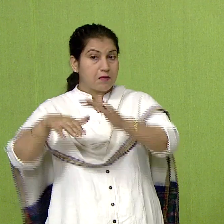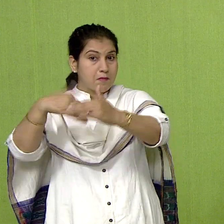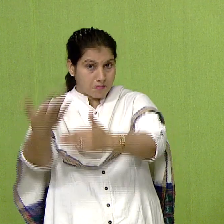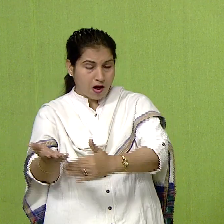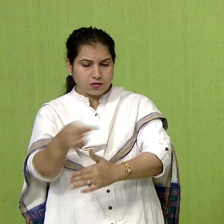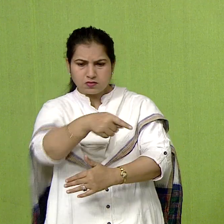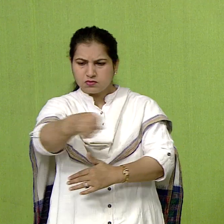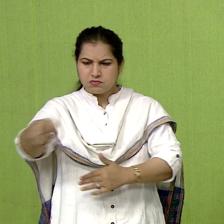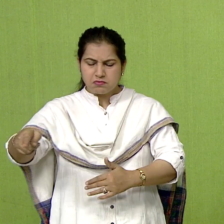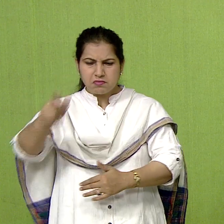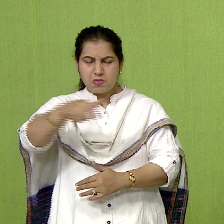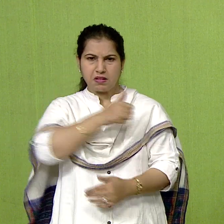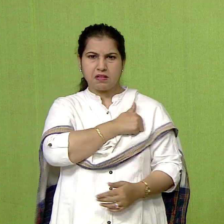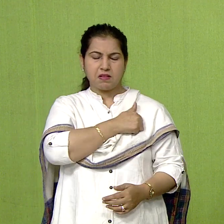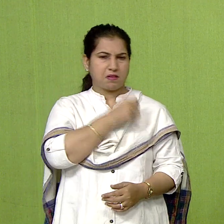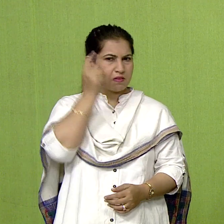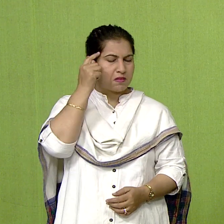their attitude changed.